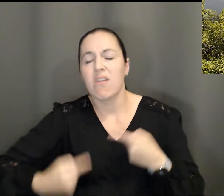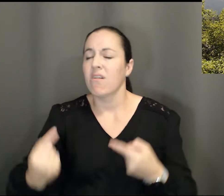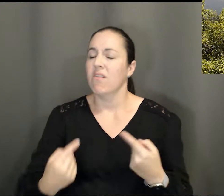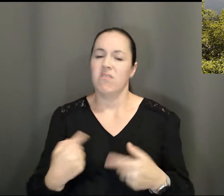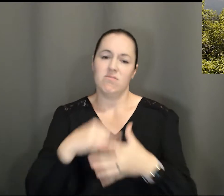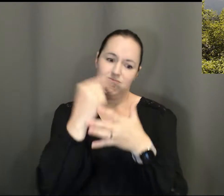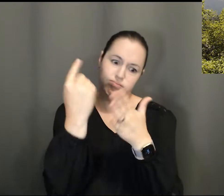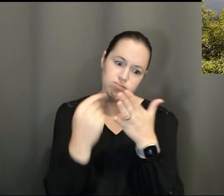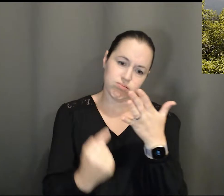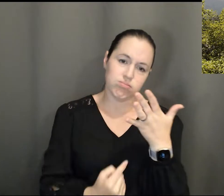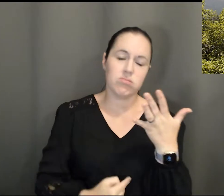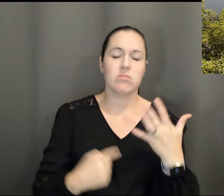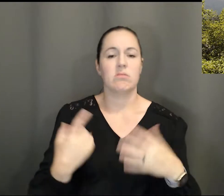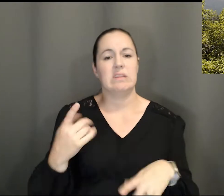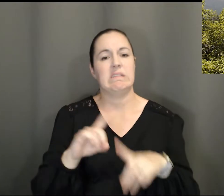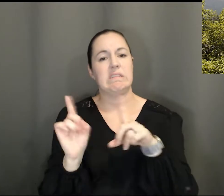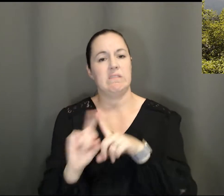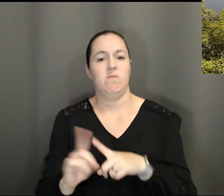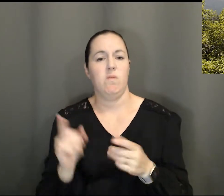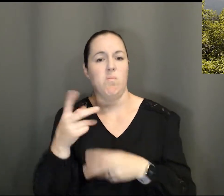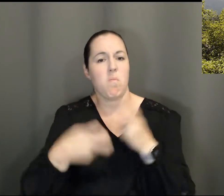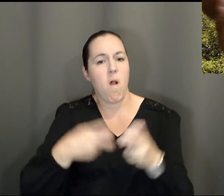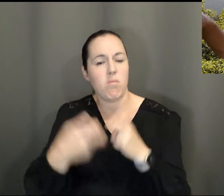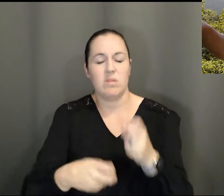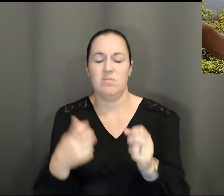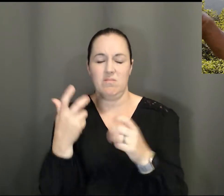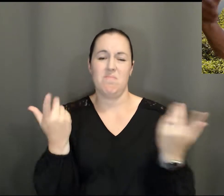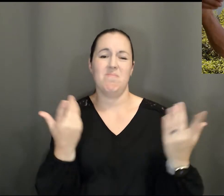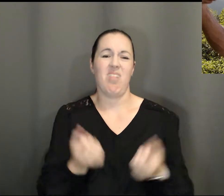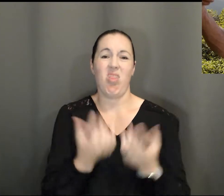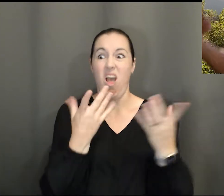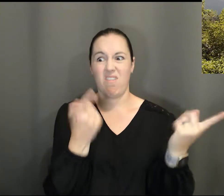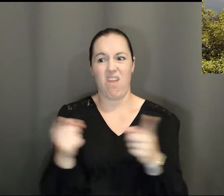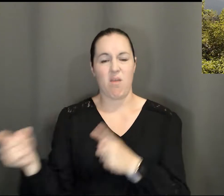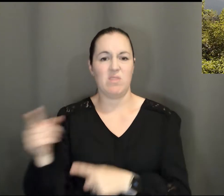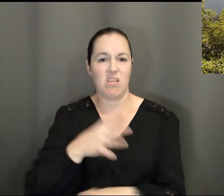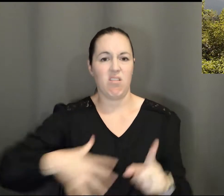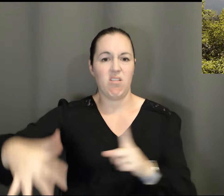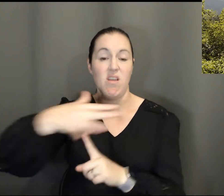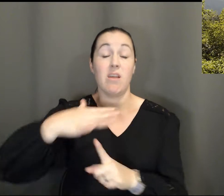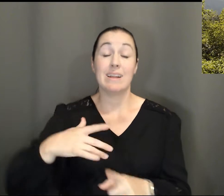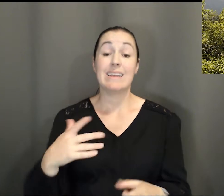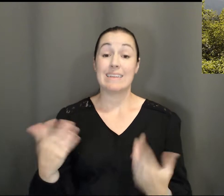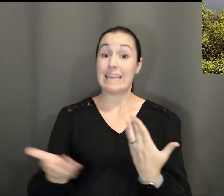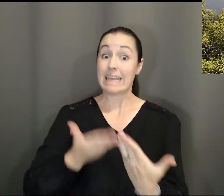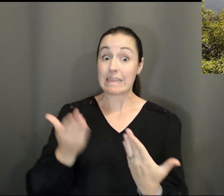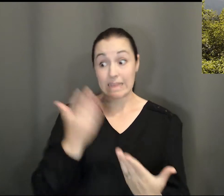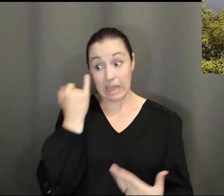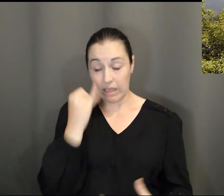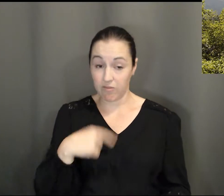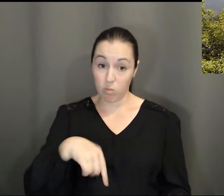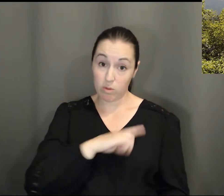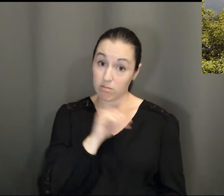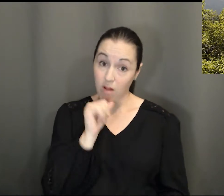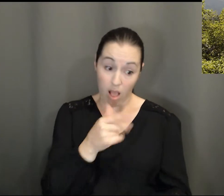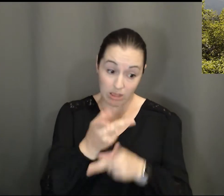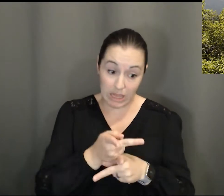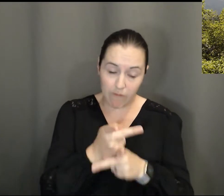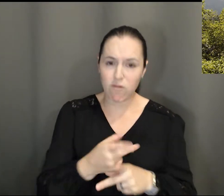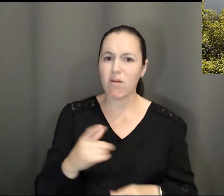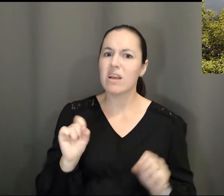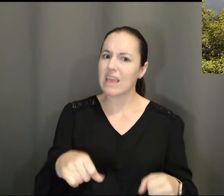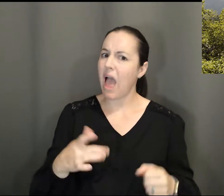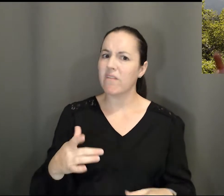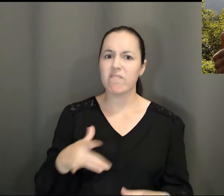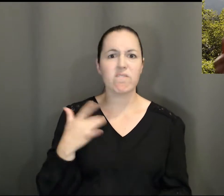and fearful. At least it is for me, certainly, at times when I look at all that stuff and I go, man, God, are you really big enough to handle all that's going on in the world around